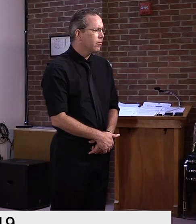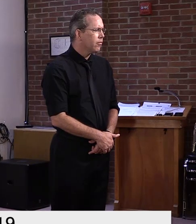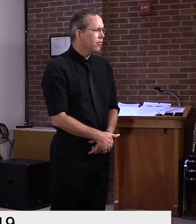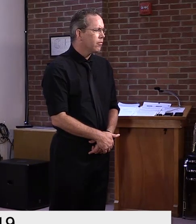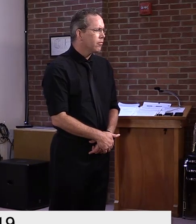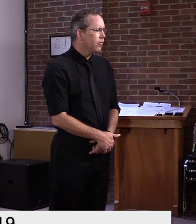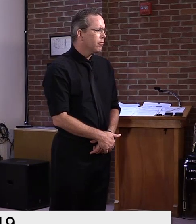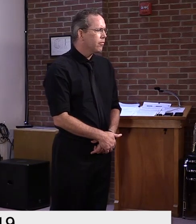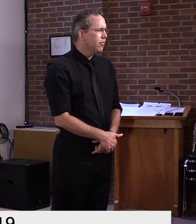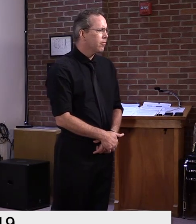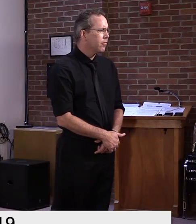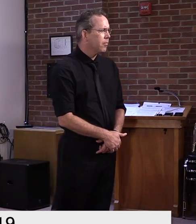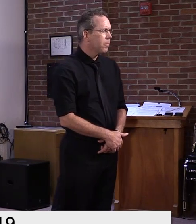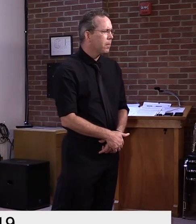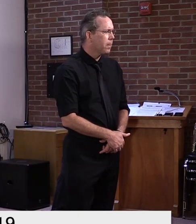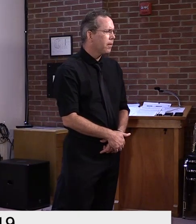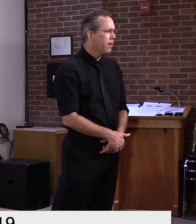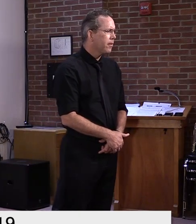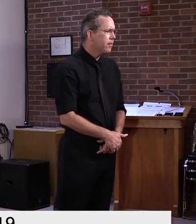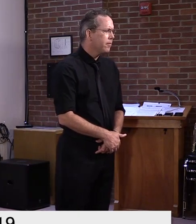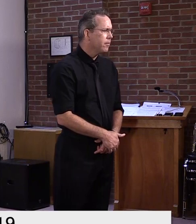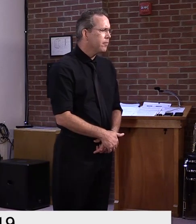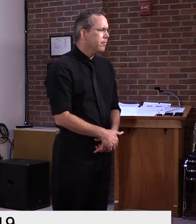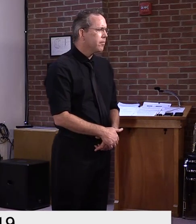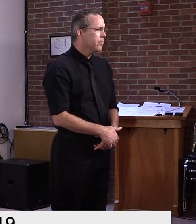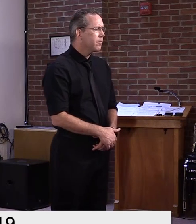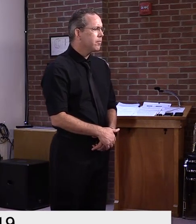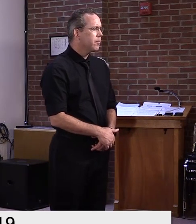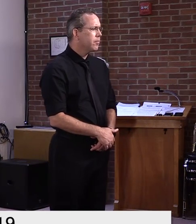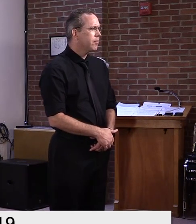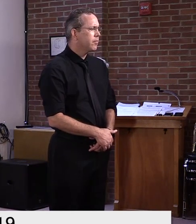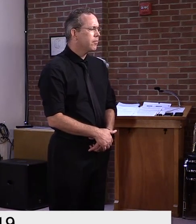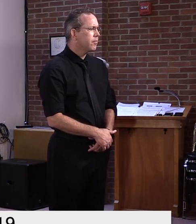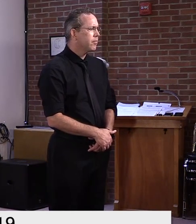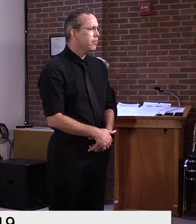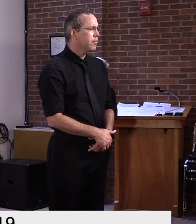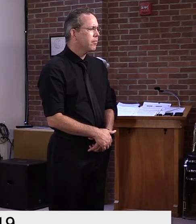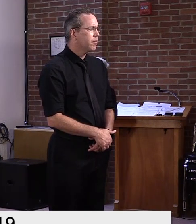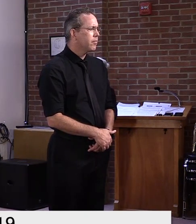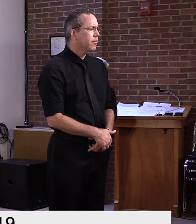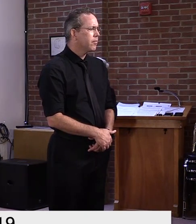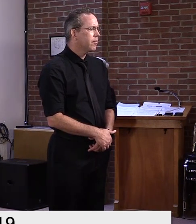Obviously, healthcare, emergency responders, banks, news media are listed as